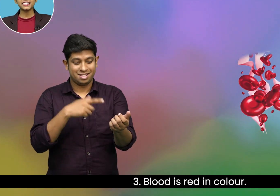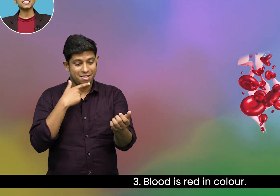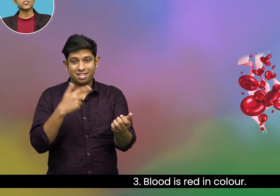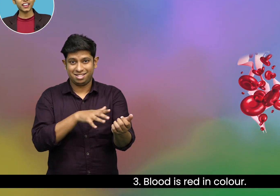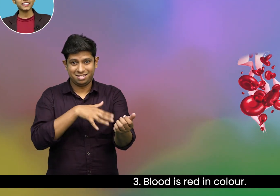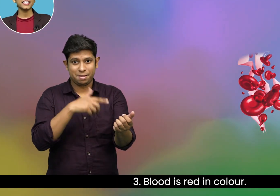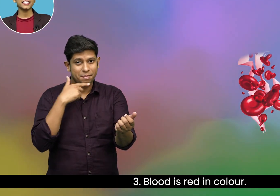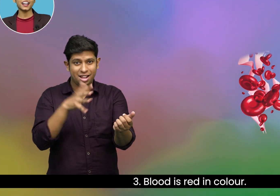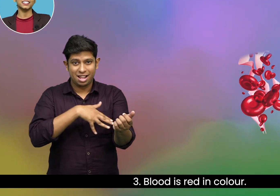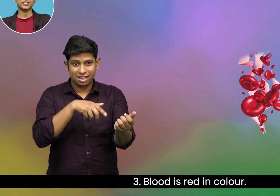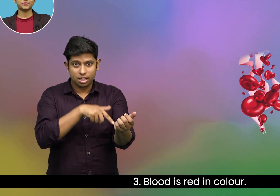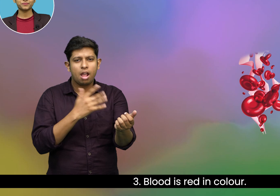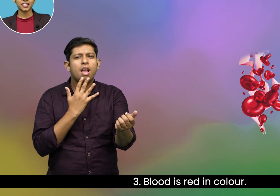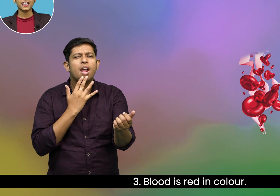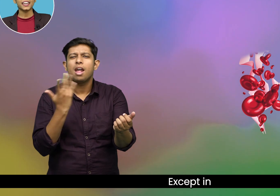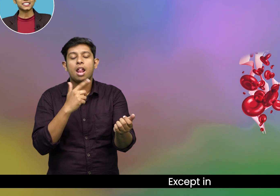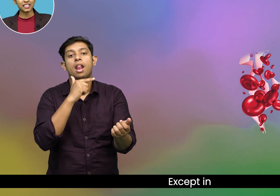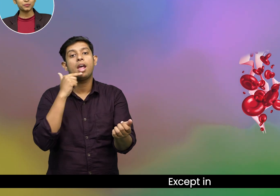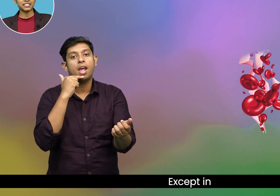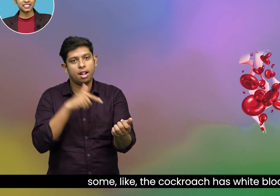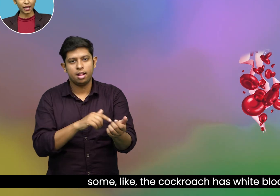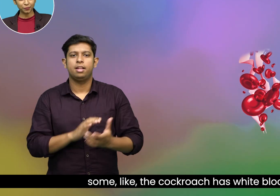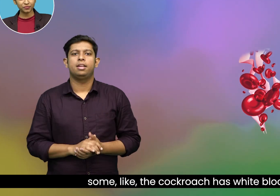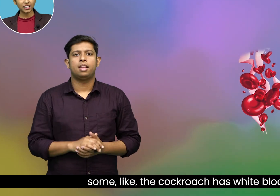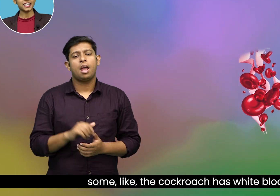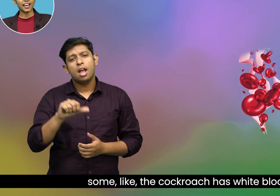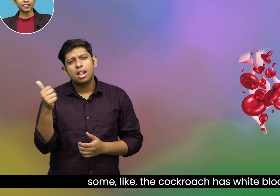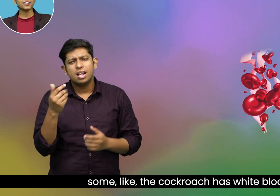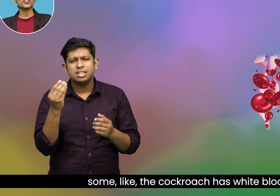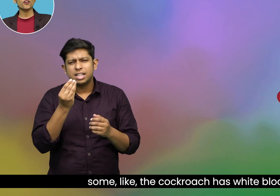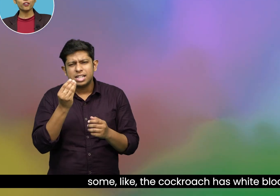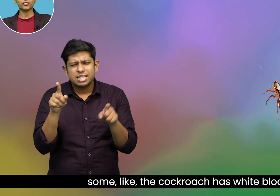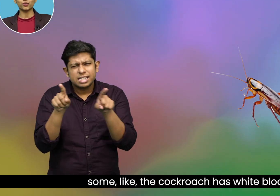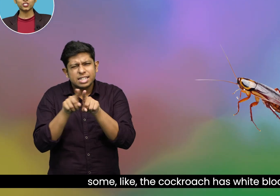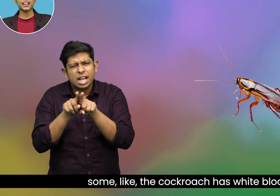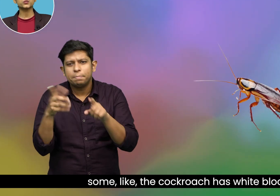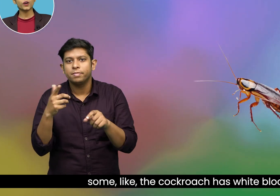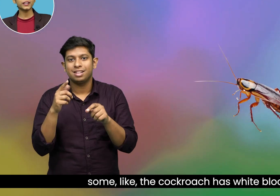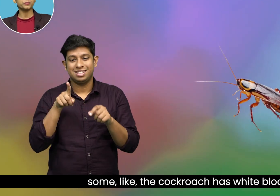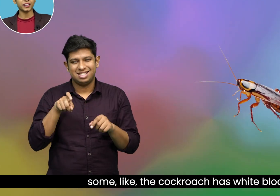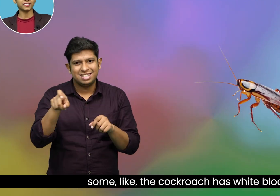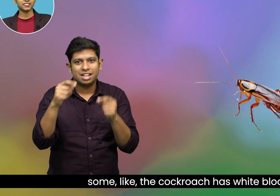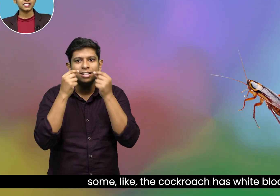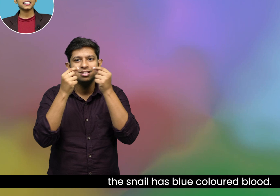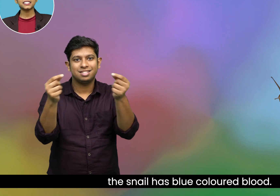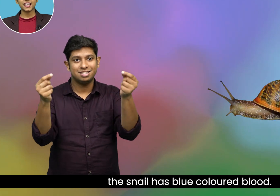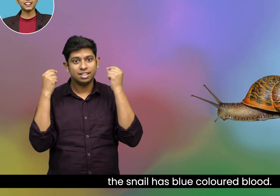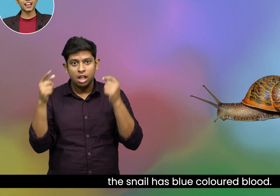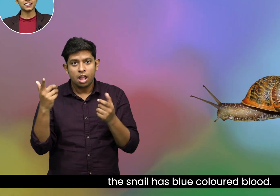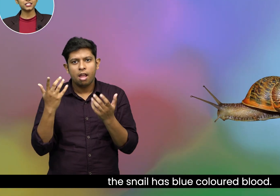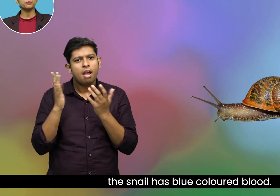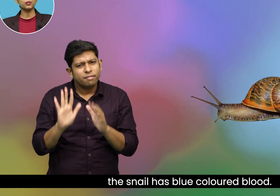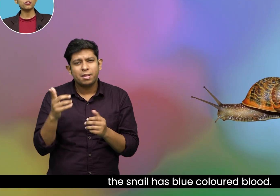Blood is red in color, except in some, like the cockroach has white blood, the